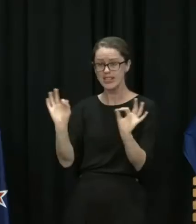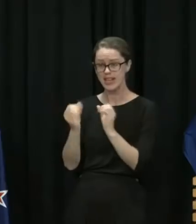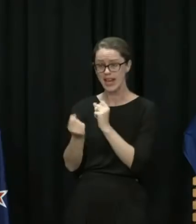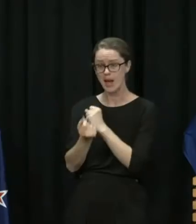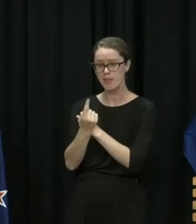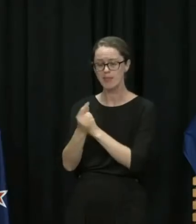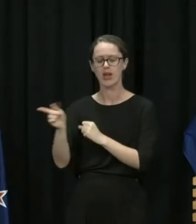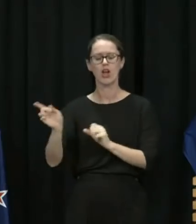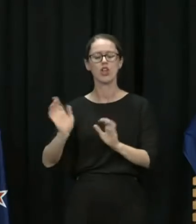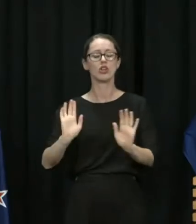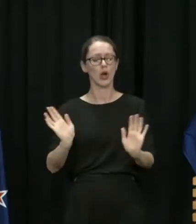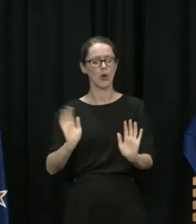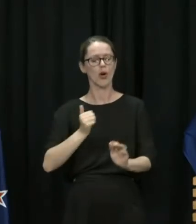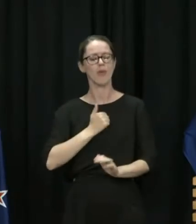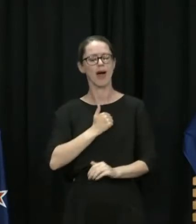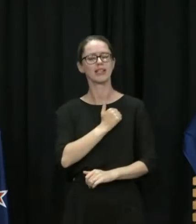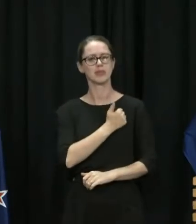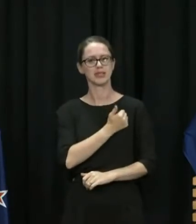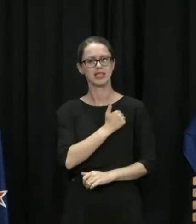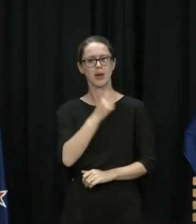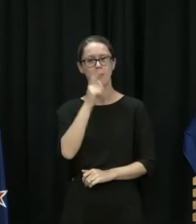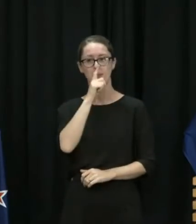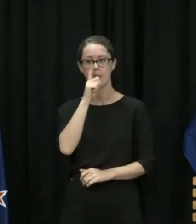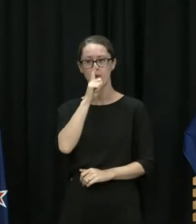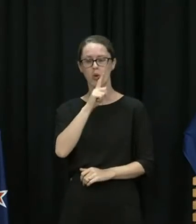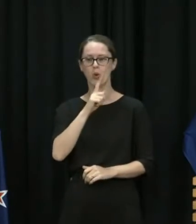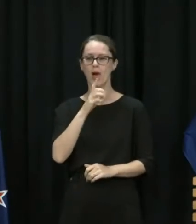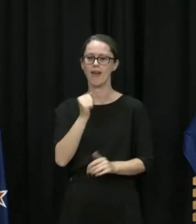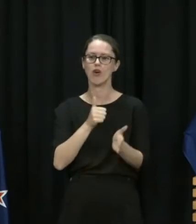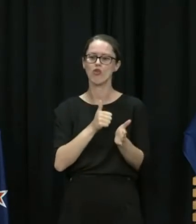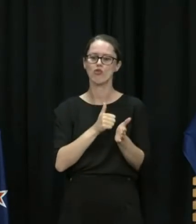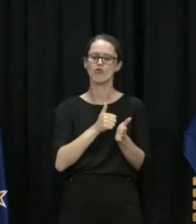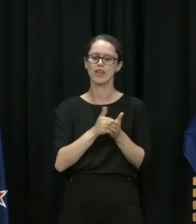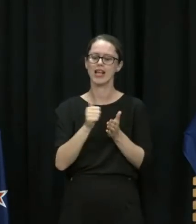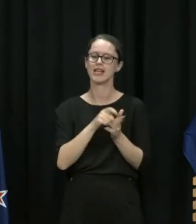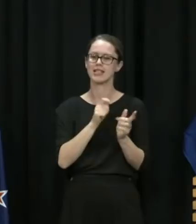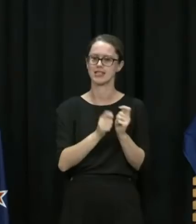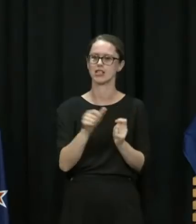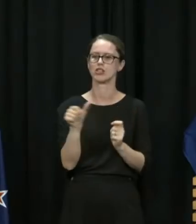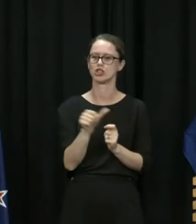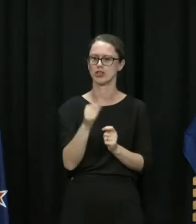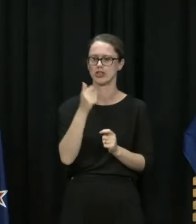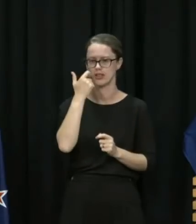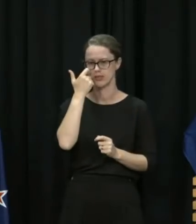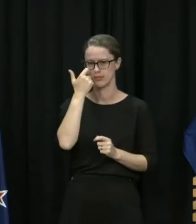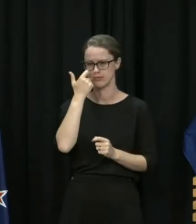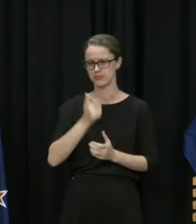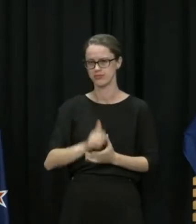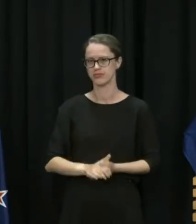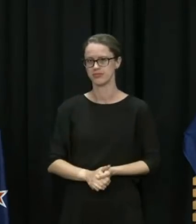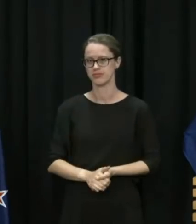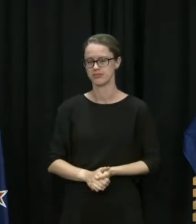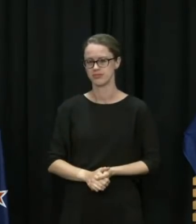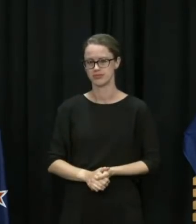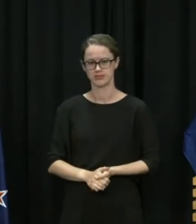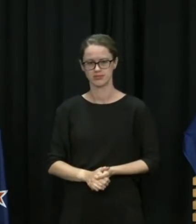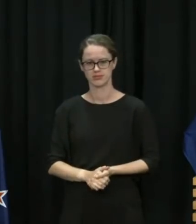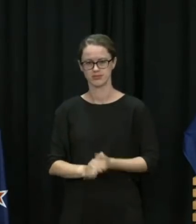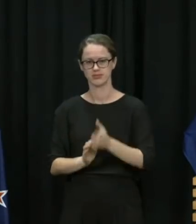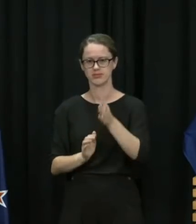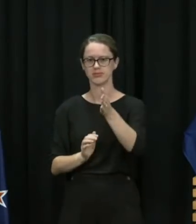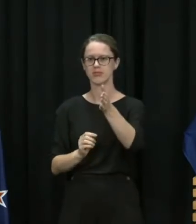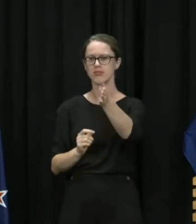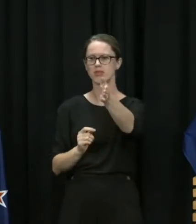happen. My expectation generally is that people keep up their regular rotation of testing. That's my expectation. Can you not make it more During the regular? last